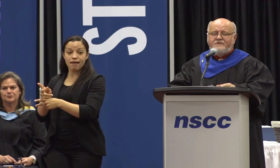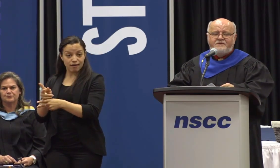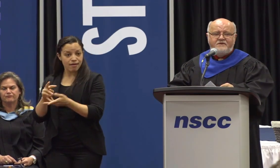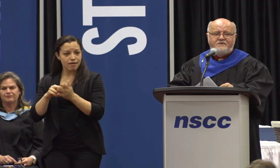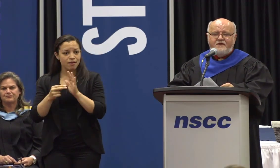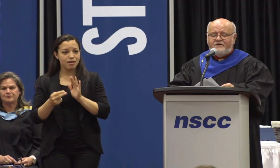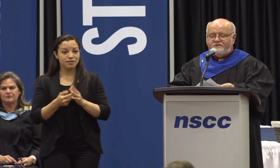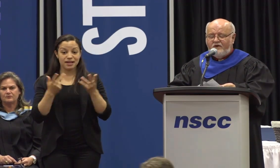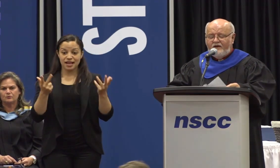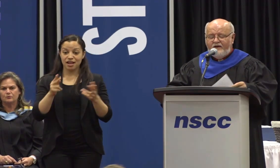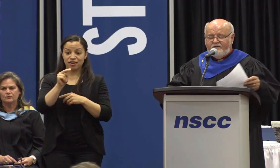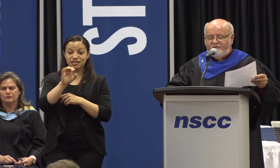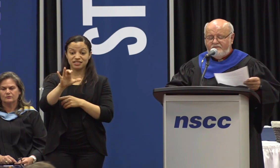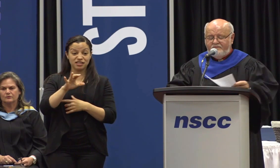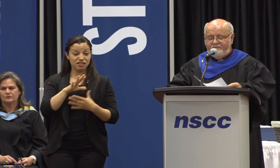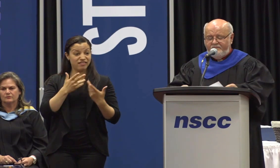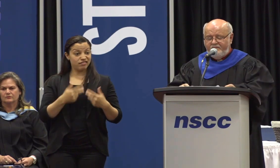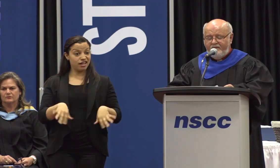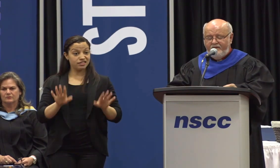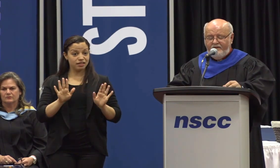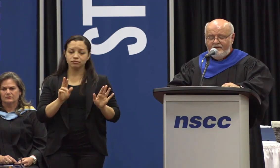to NSCC does not end.